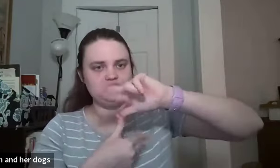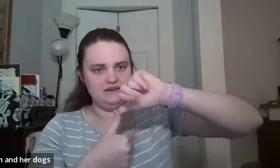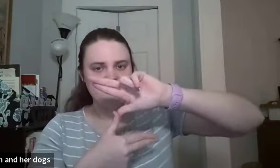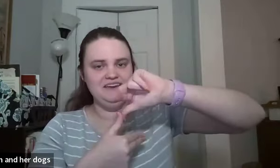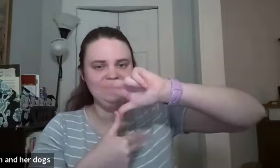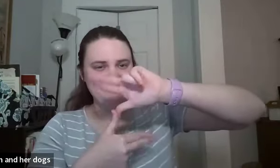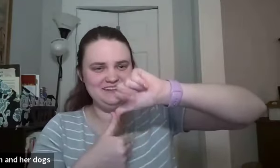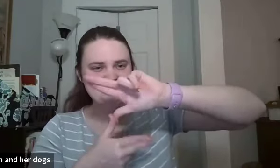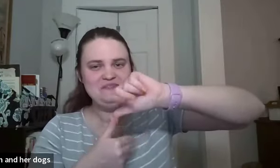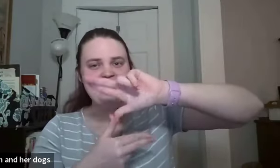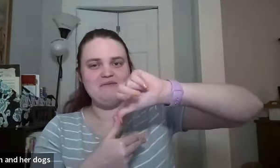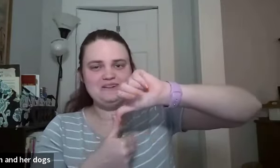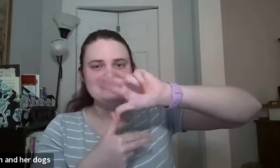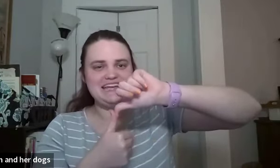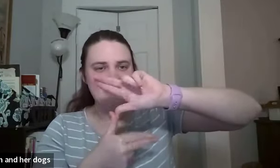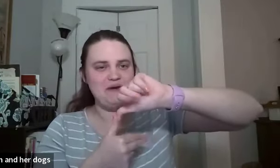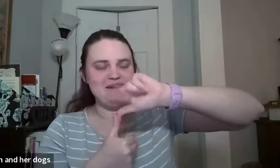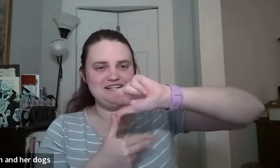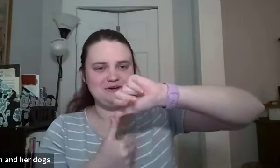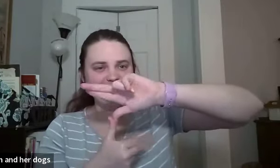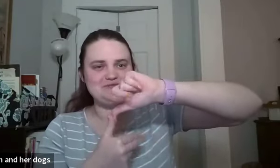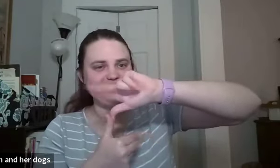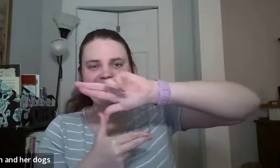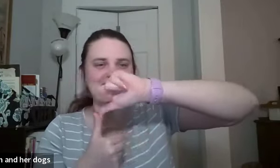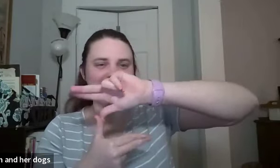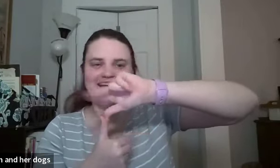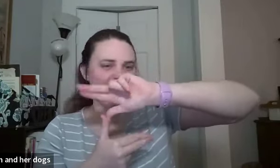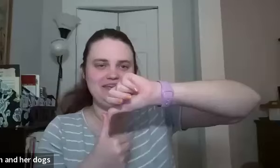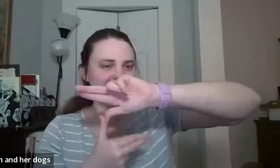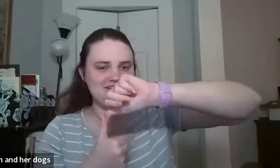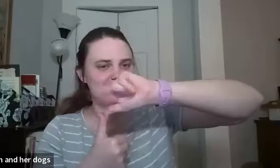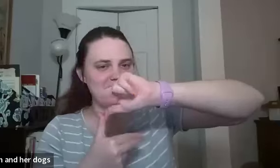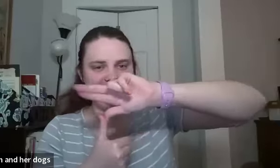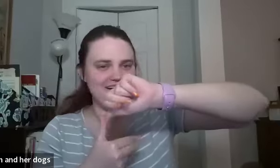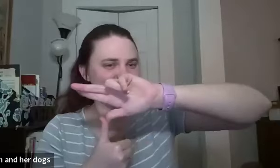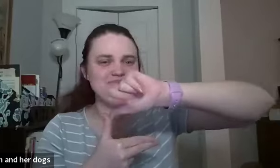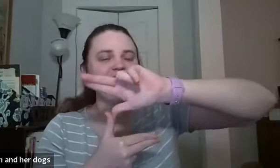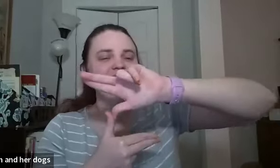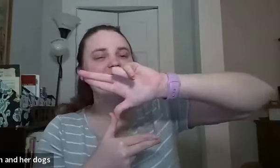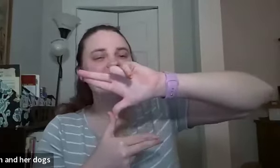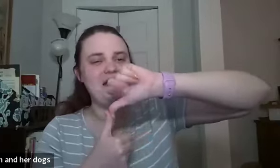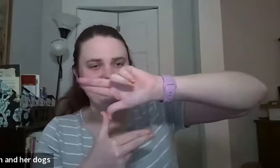like. I'm realizing how bad my descriptions would be. And I'm like, no, we can't do that right now, guys. So